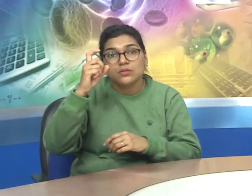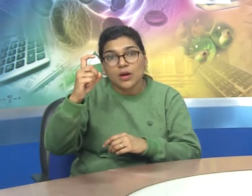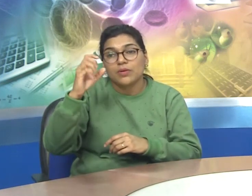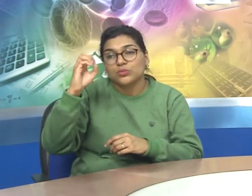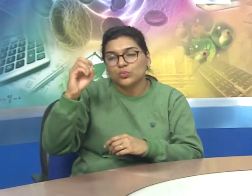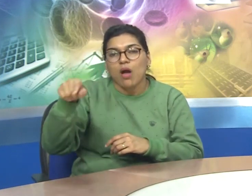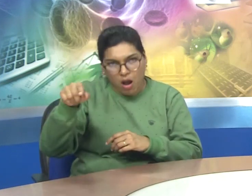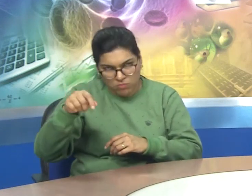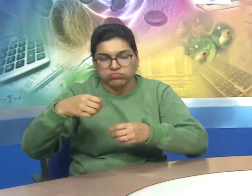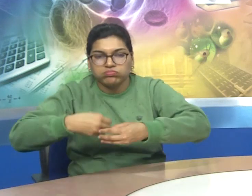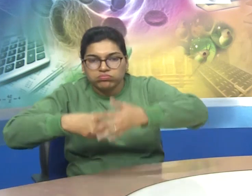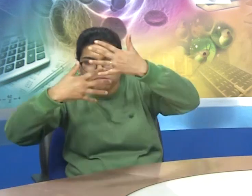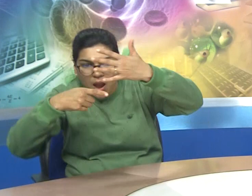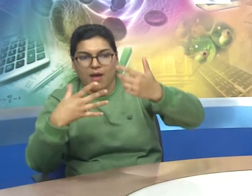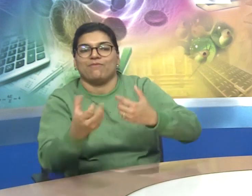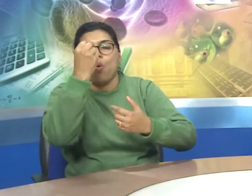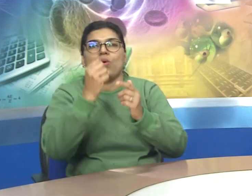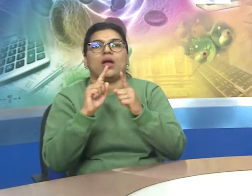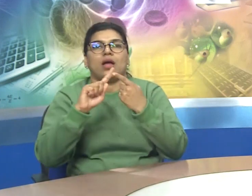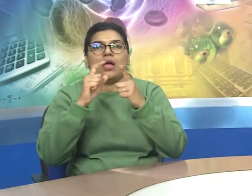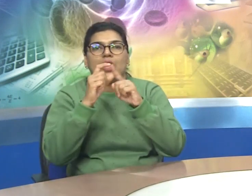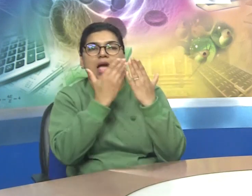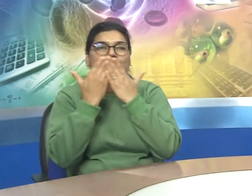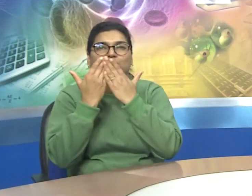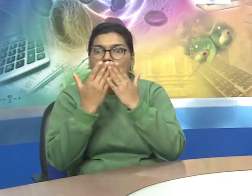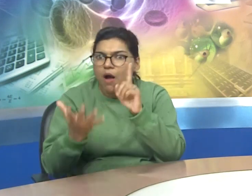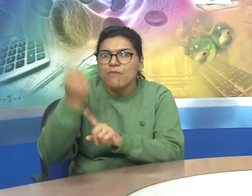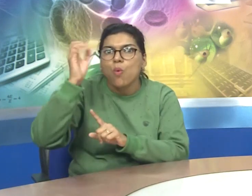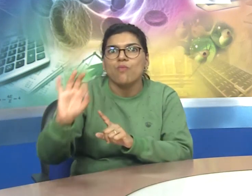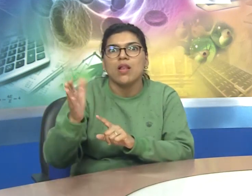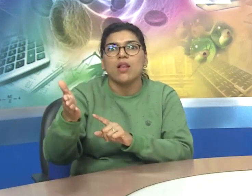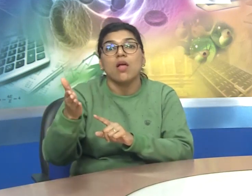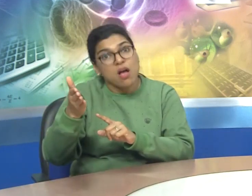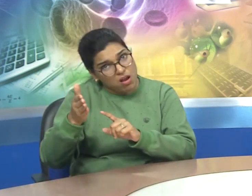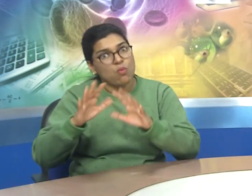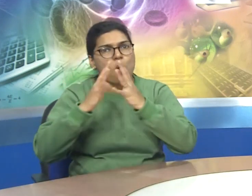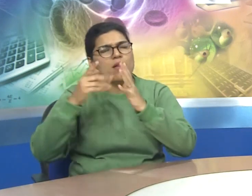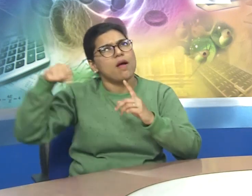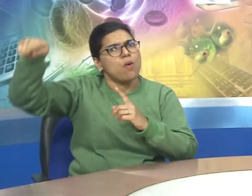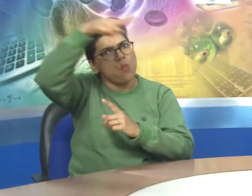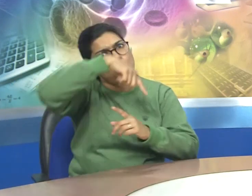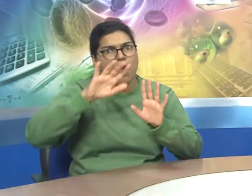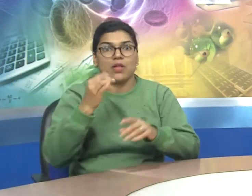the important thing is this code, this DDC, C means code. This code is similar all over India